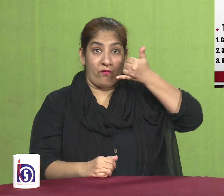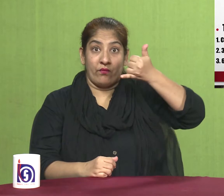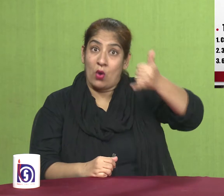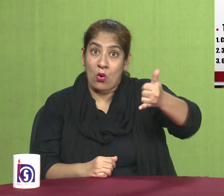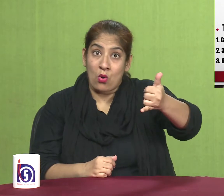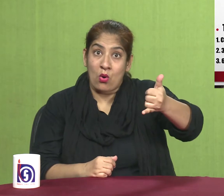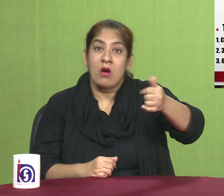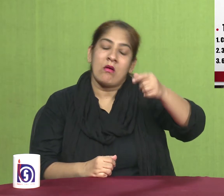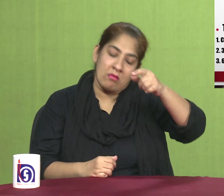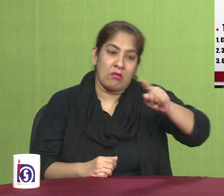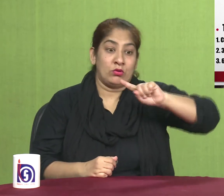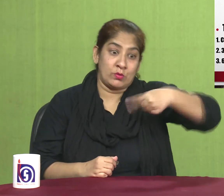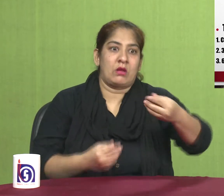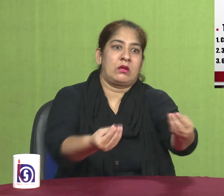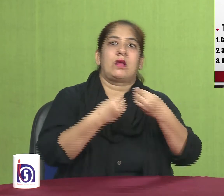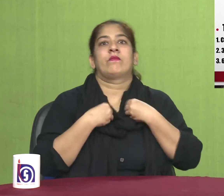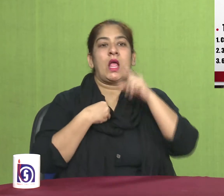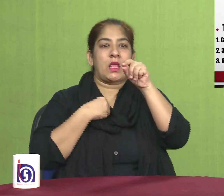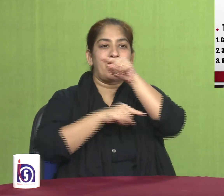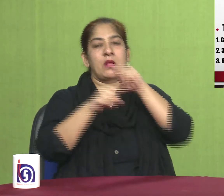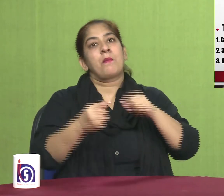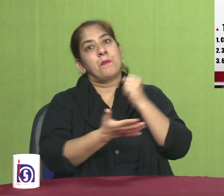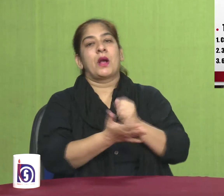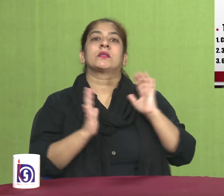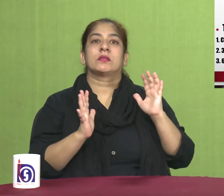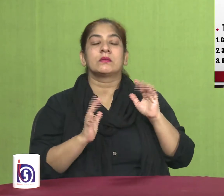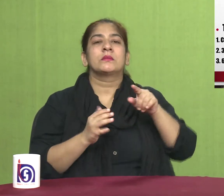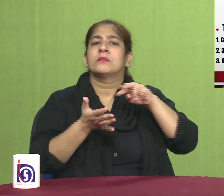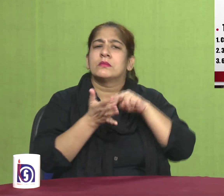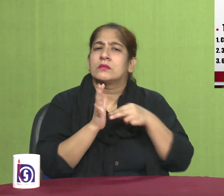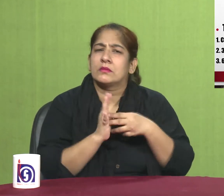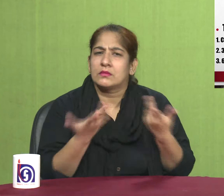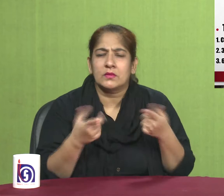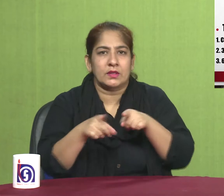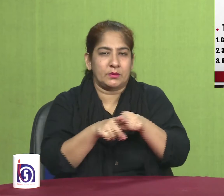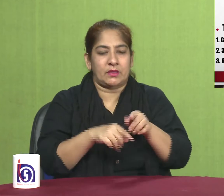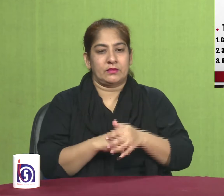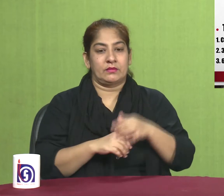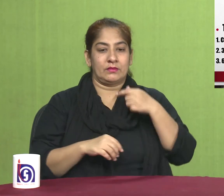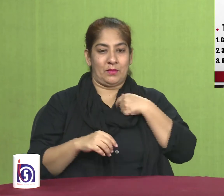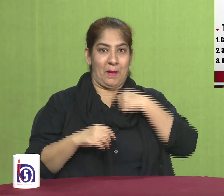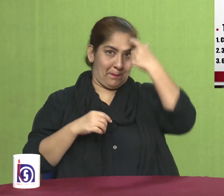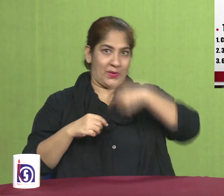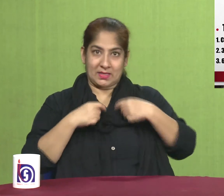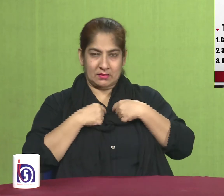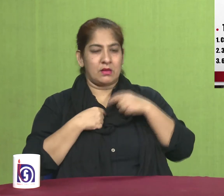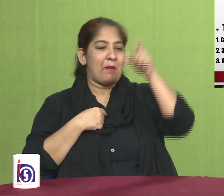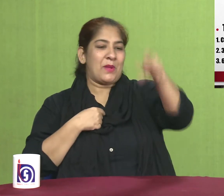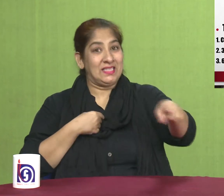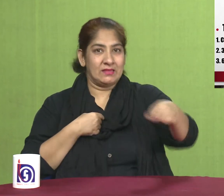is known as call deposits. Like if I call today, then you have to deposit the money by tomorrow. Just